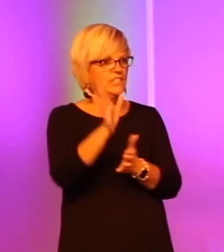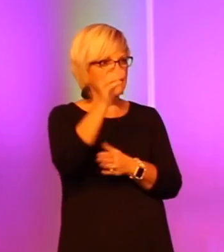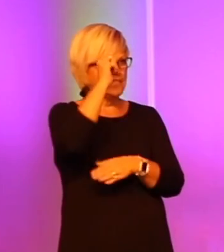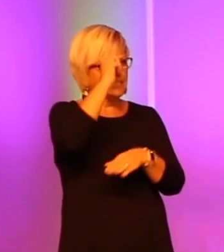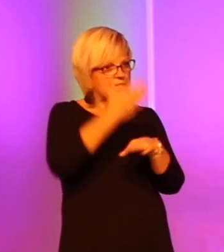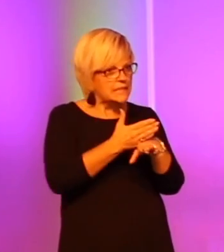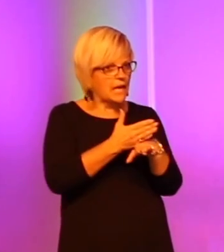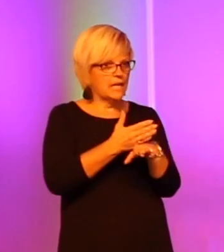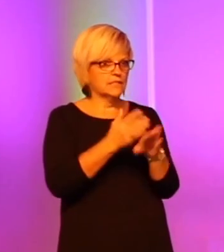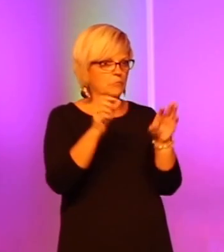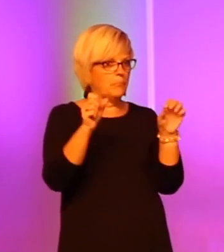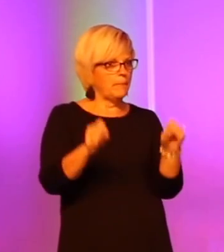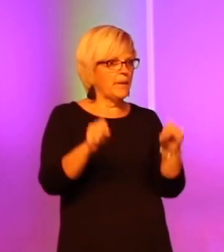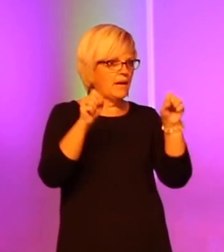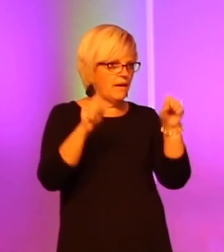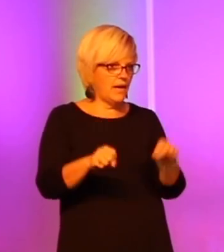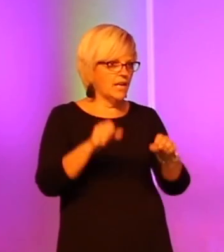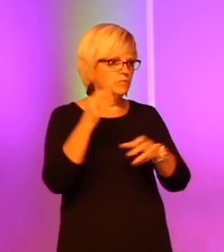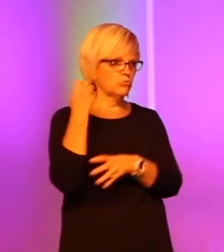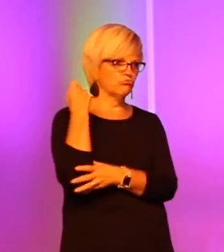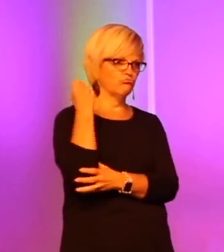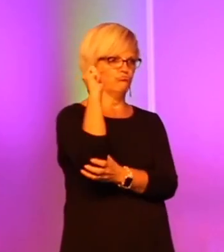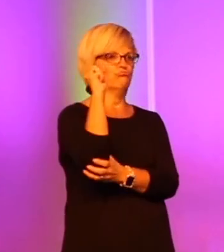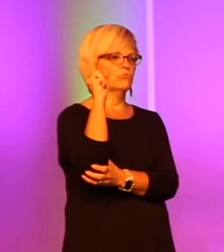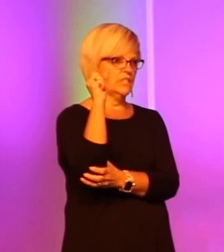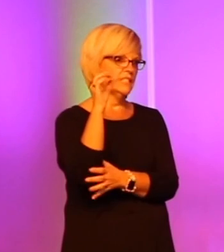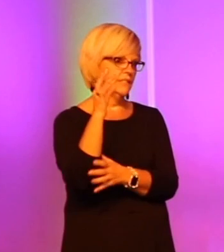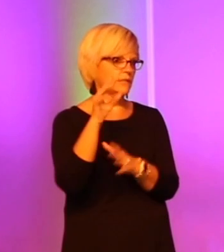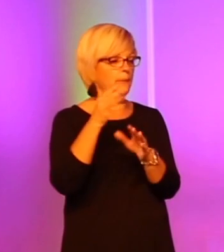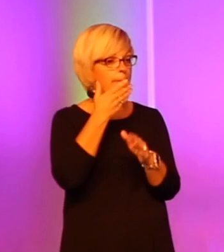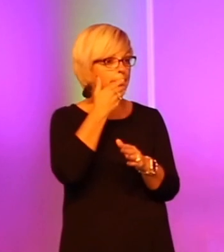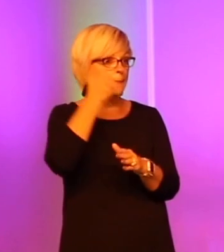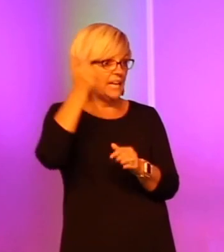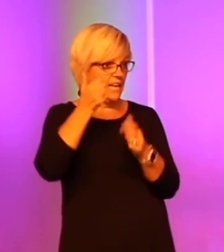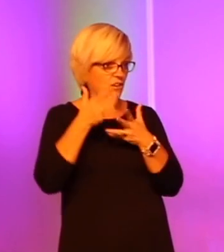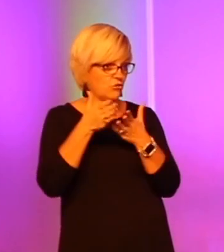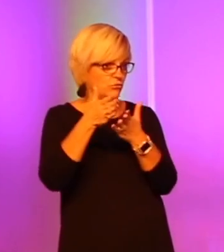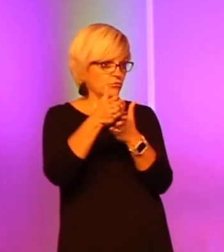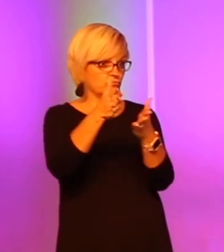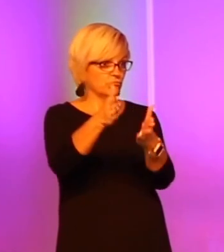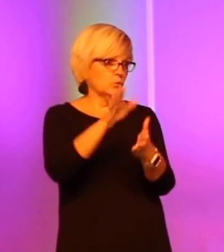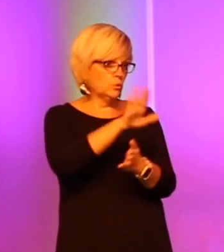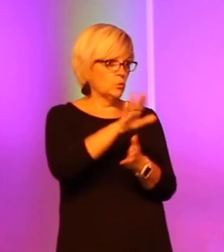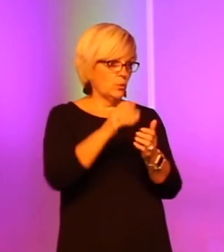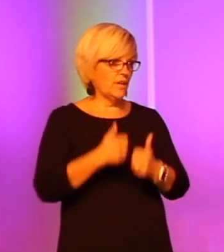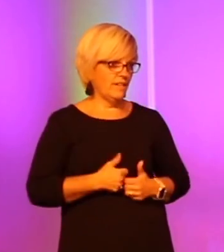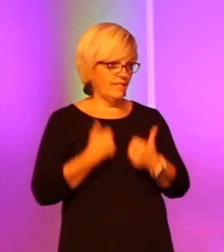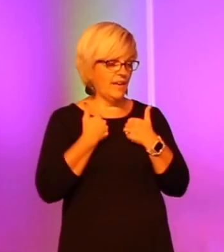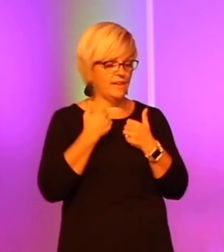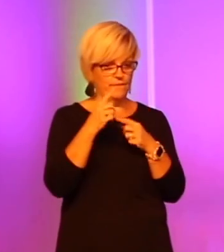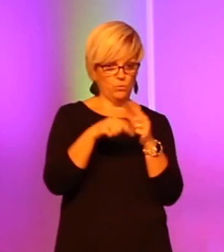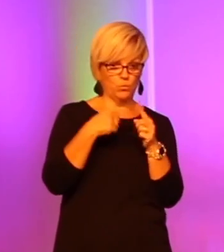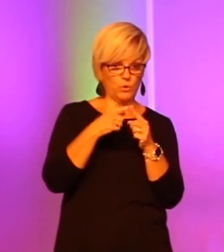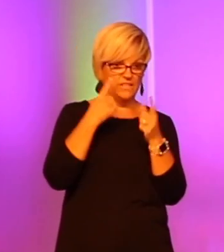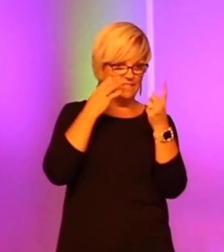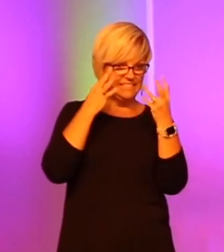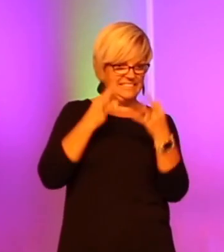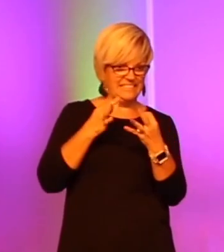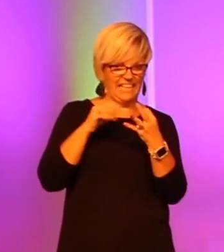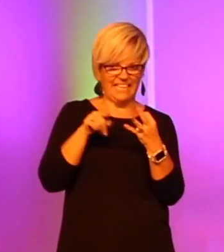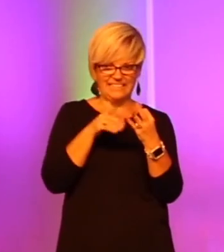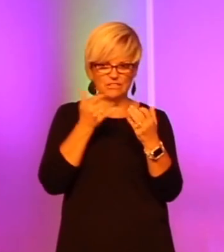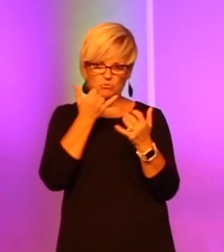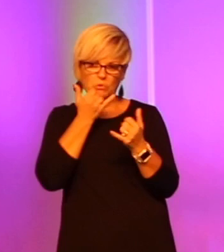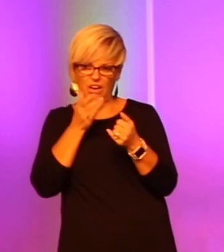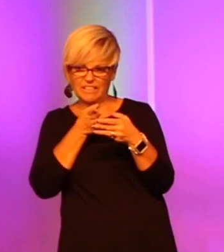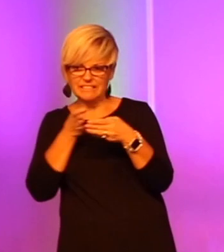today that it's possible to resist. There's a better path to your life. And even when we choose the not so good